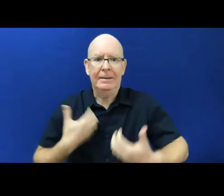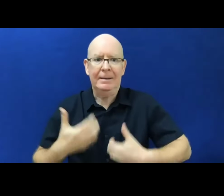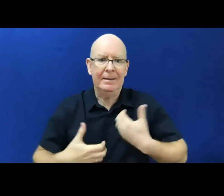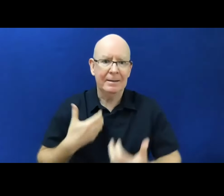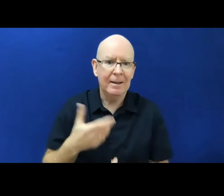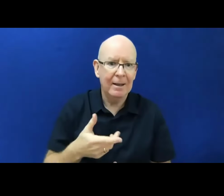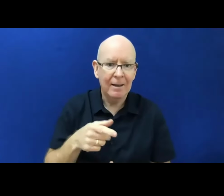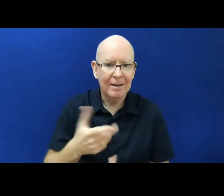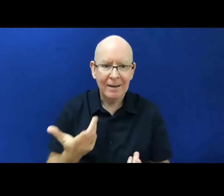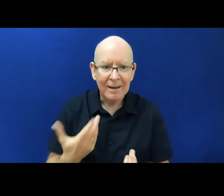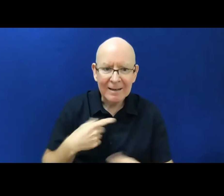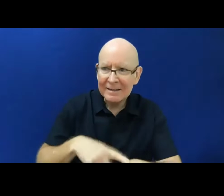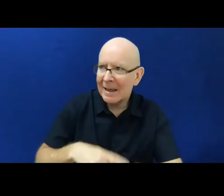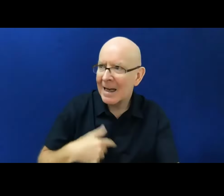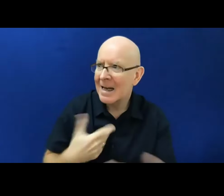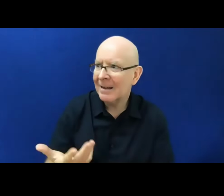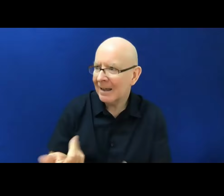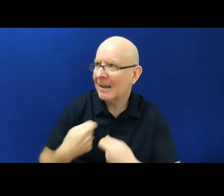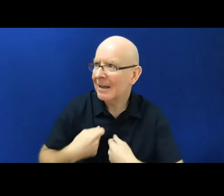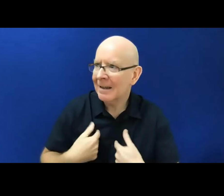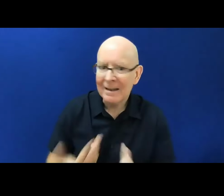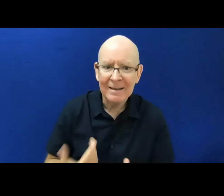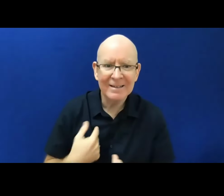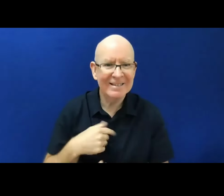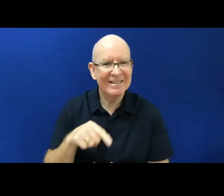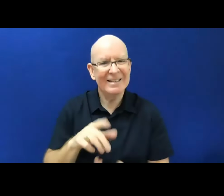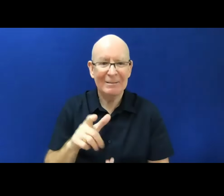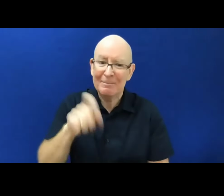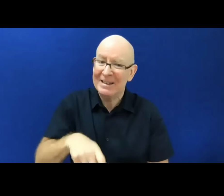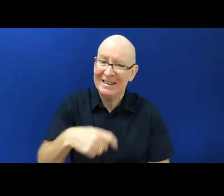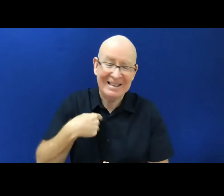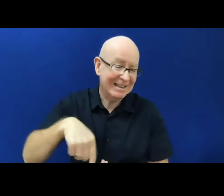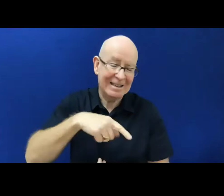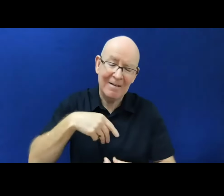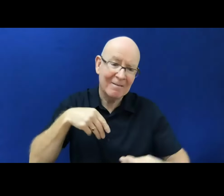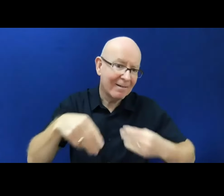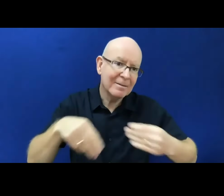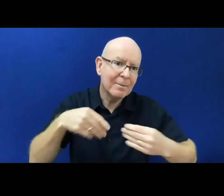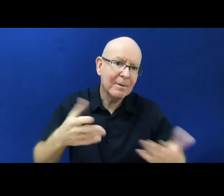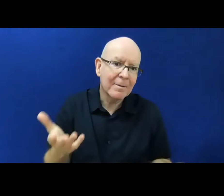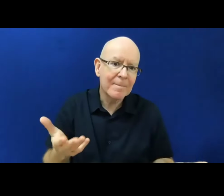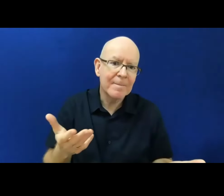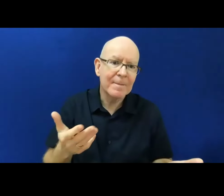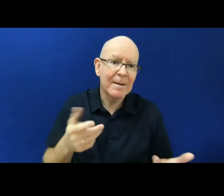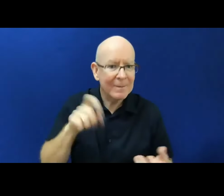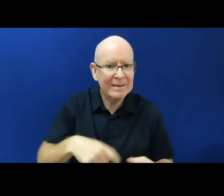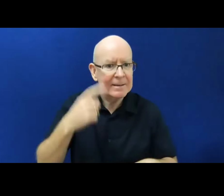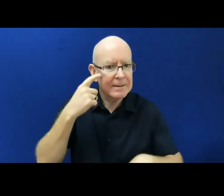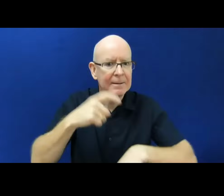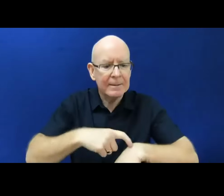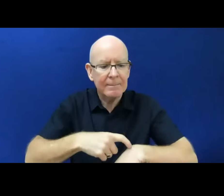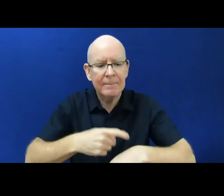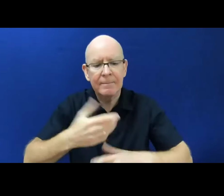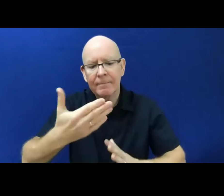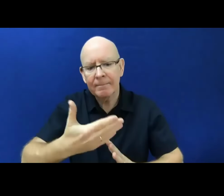Yeah, I would say this is all from my side in terms of experience of a policy officer dealing